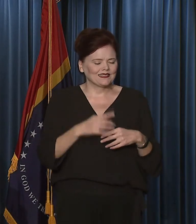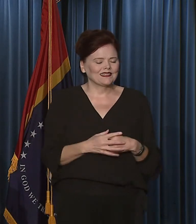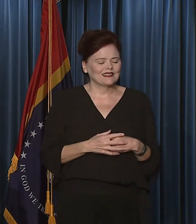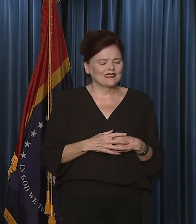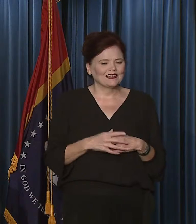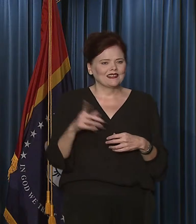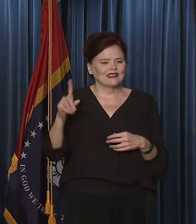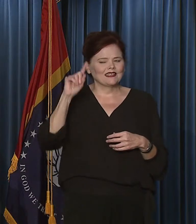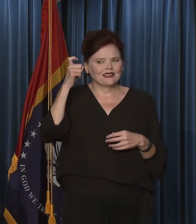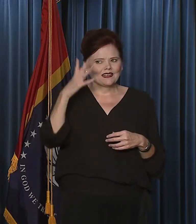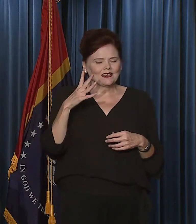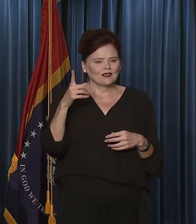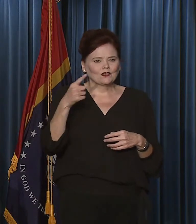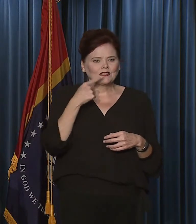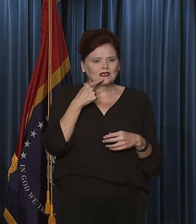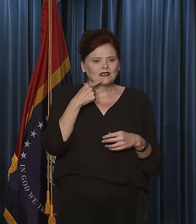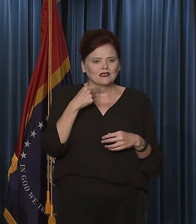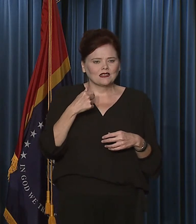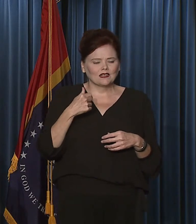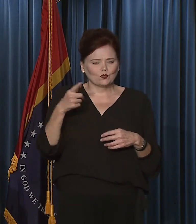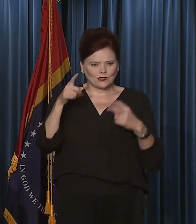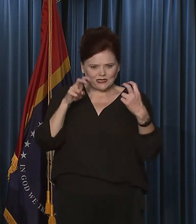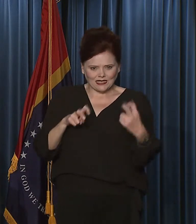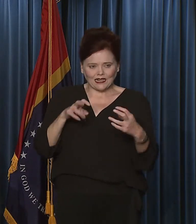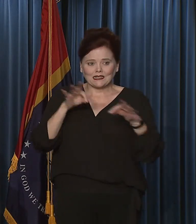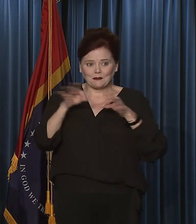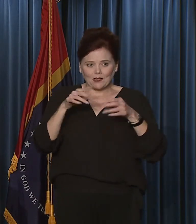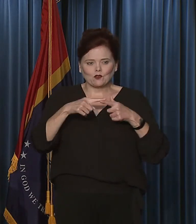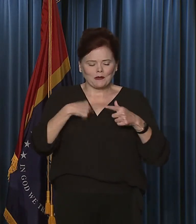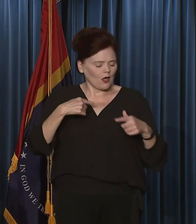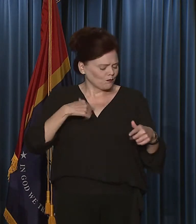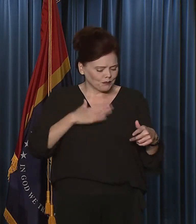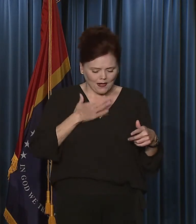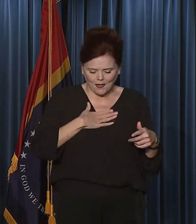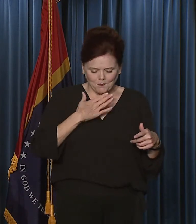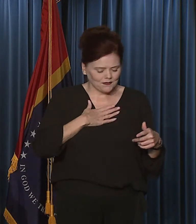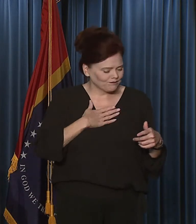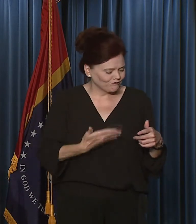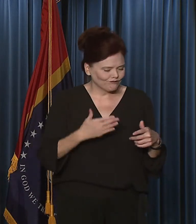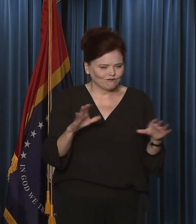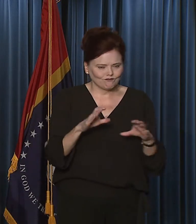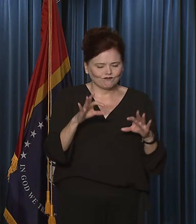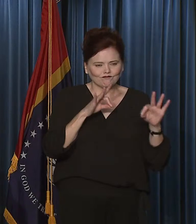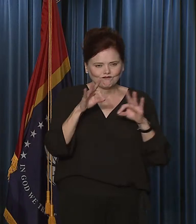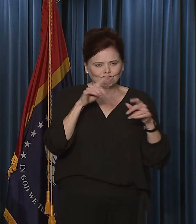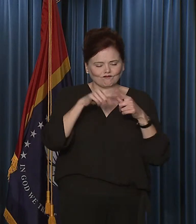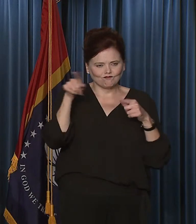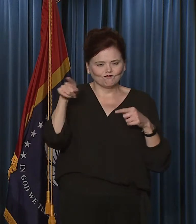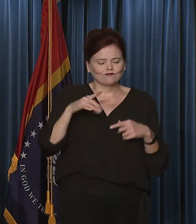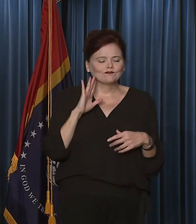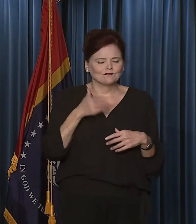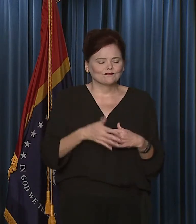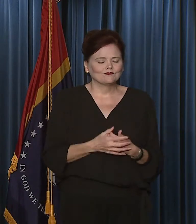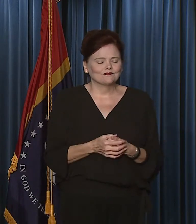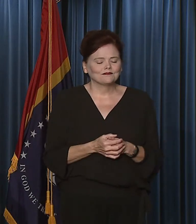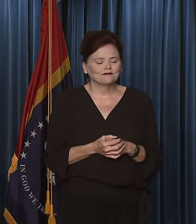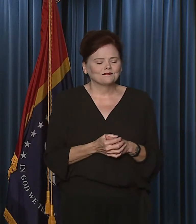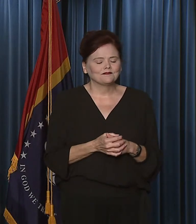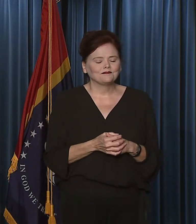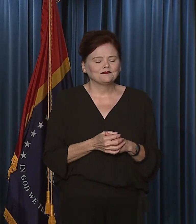You have to sit down and explain it. I mean, I'll be happy to. Yeah, we'll definitely do that. Well, because it is